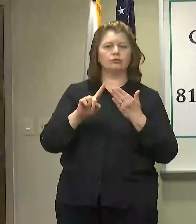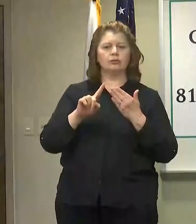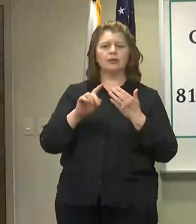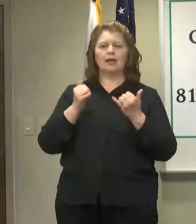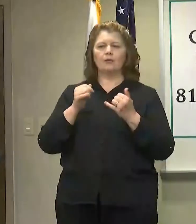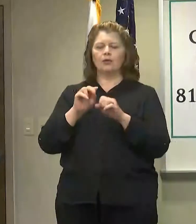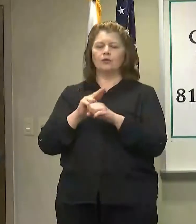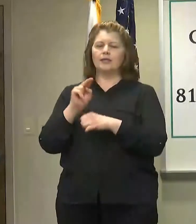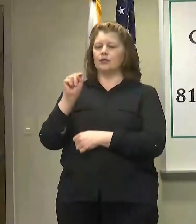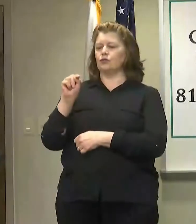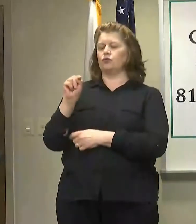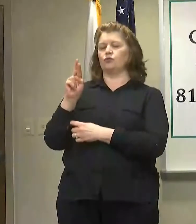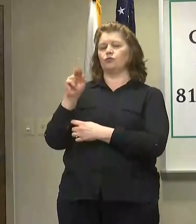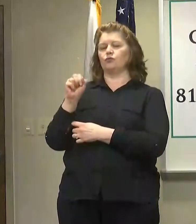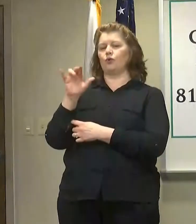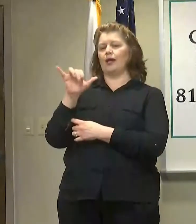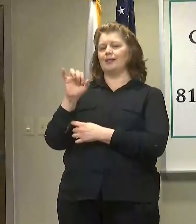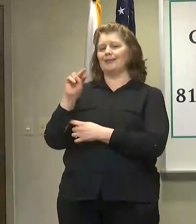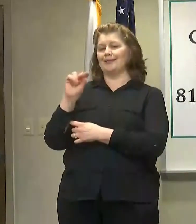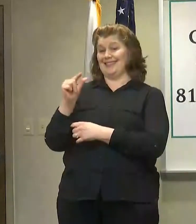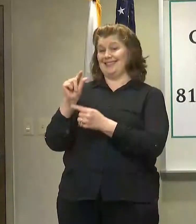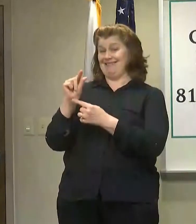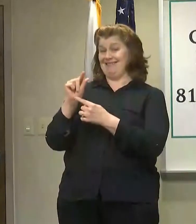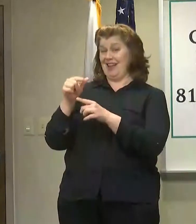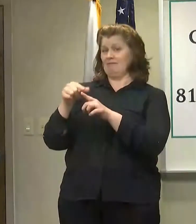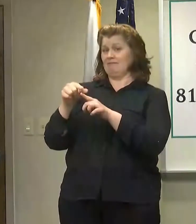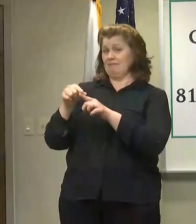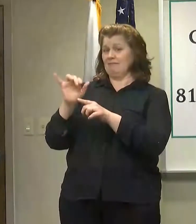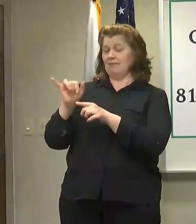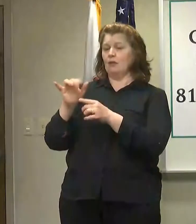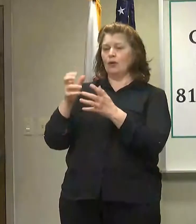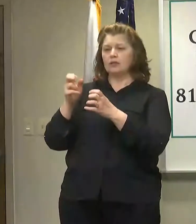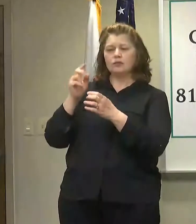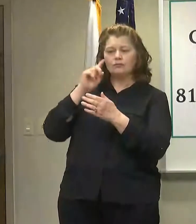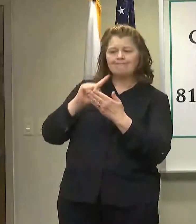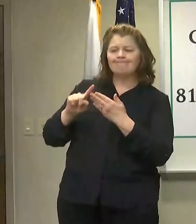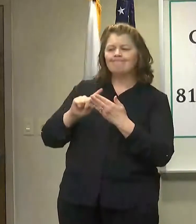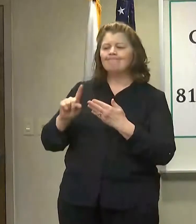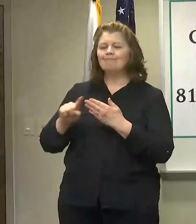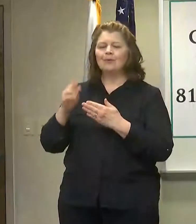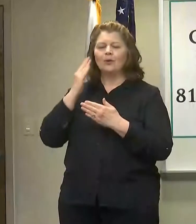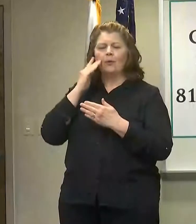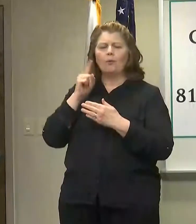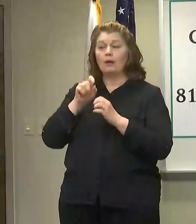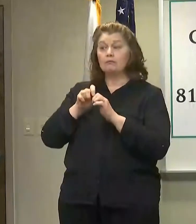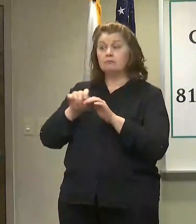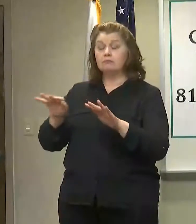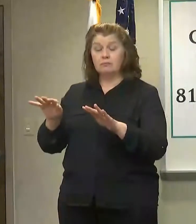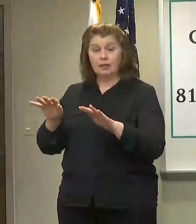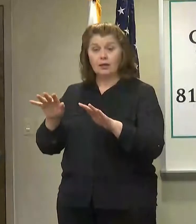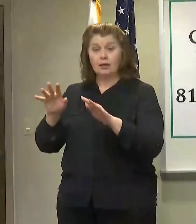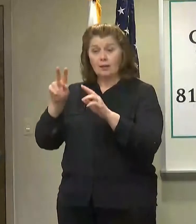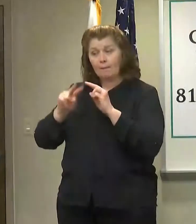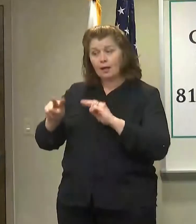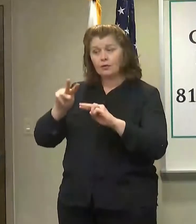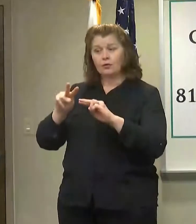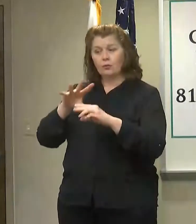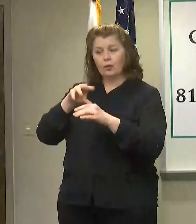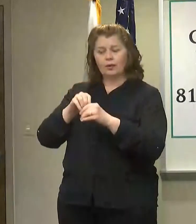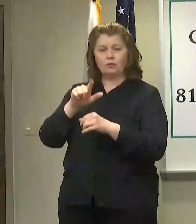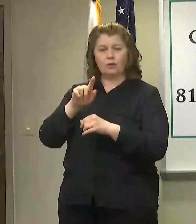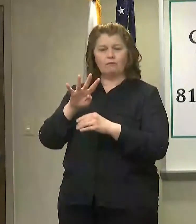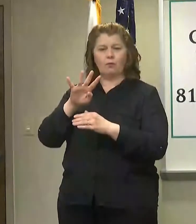term tracing, and they want our ability to contact, trace, and monitor within 24 hours of the test result. So we